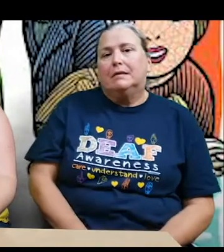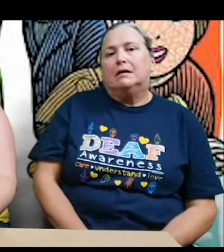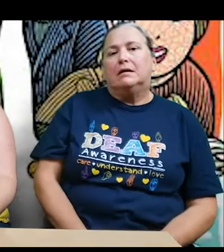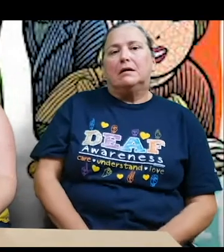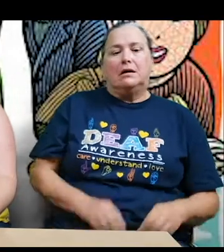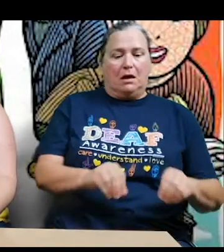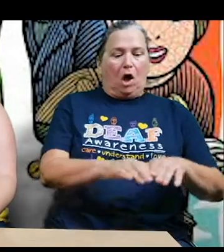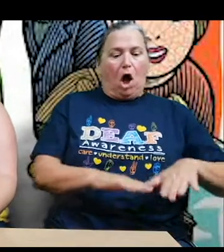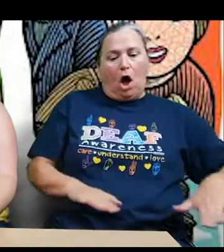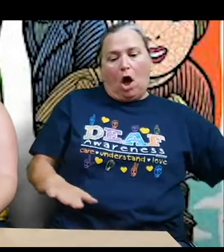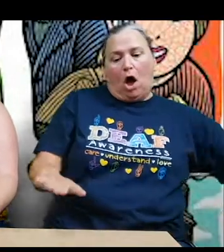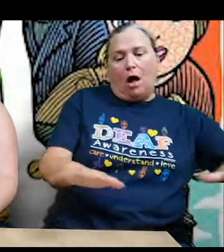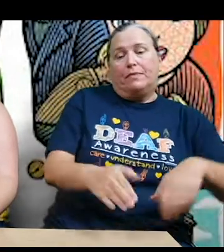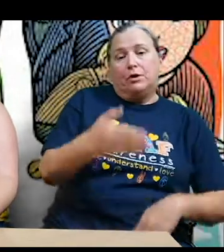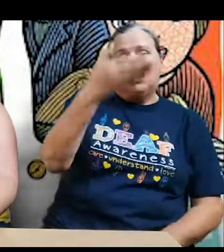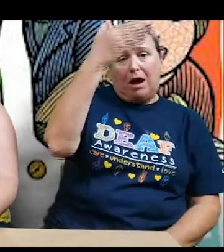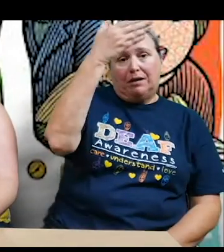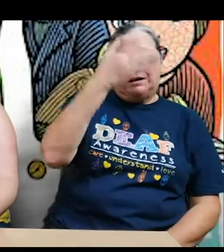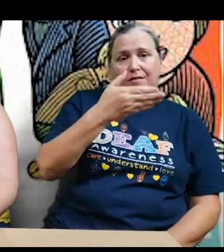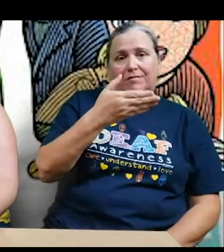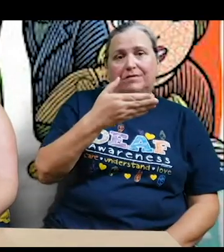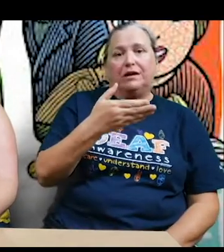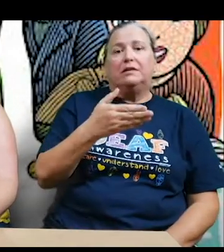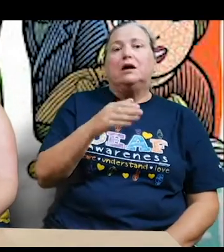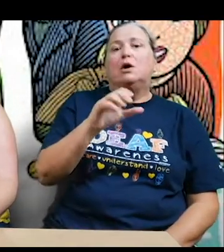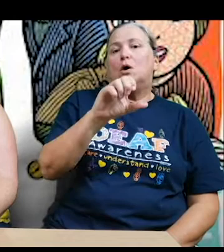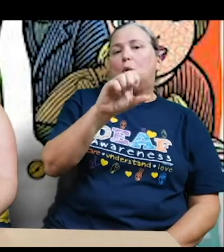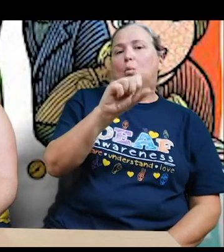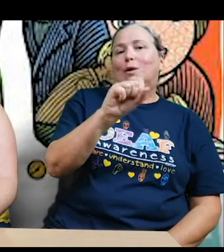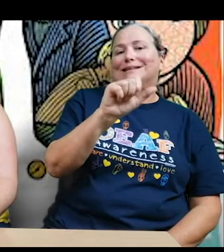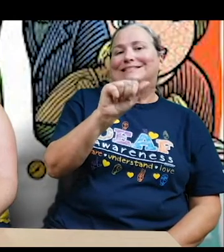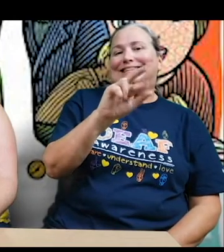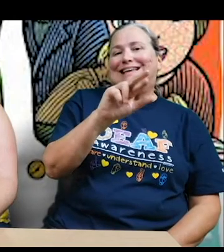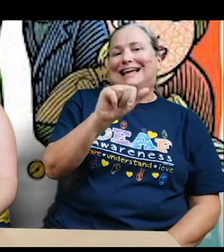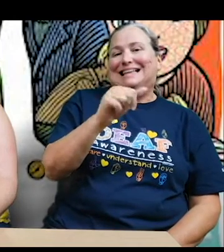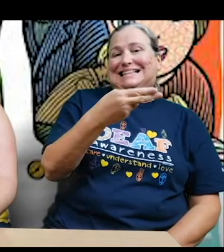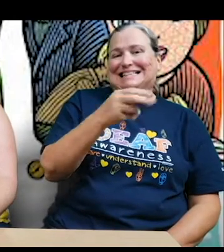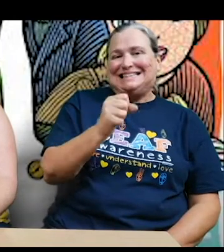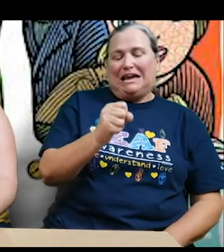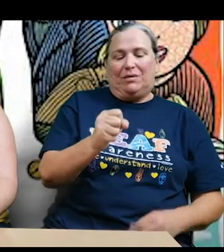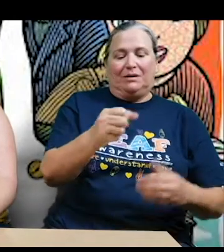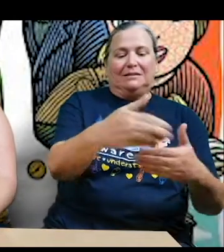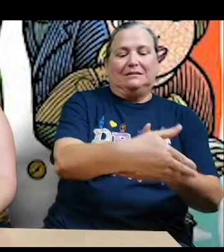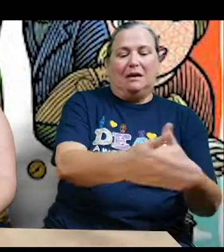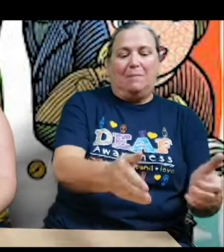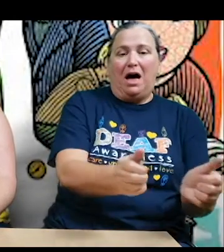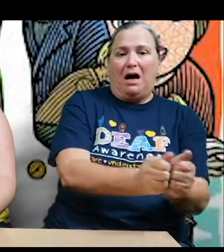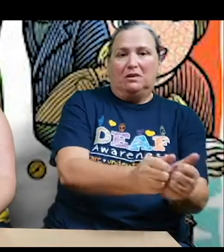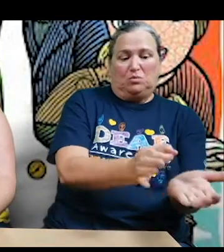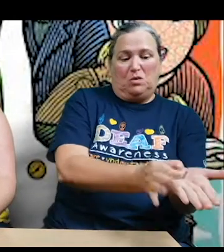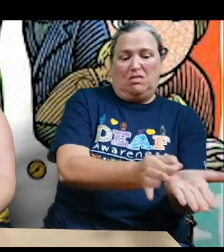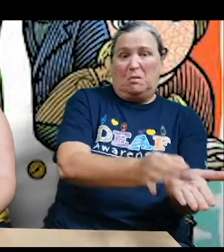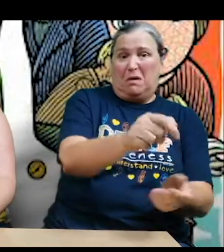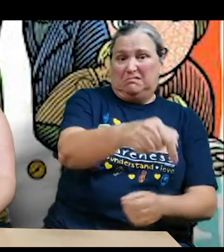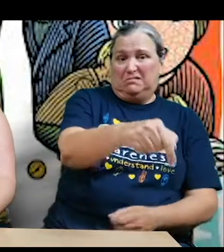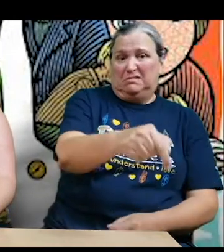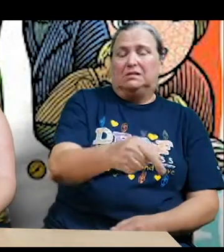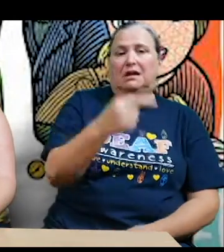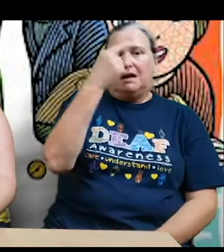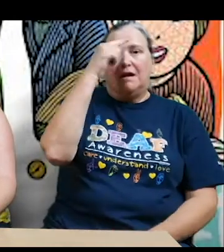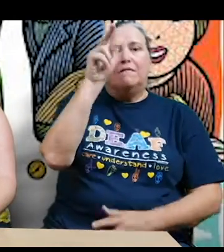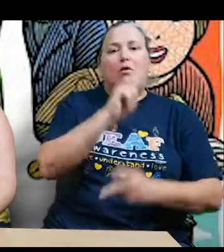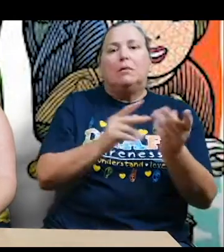On the ground in front of them was Sarah Ruth's button box. The lid was open to encourage people to drop change inside